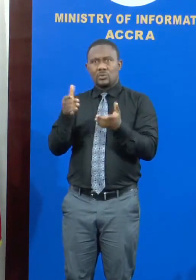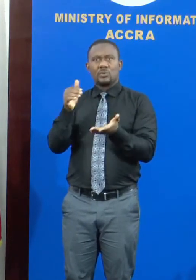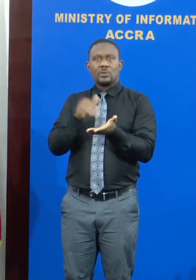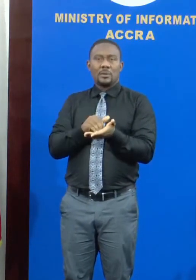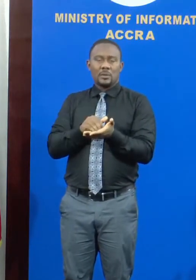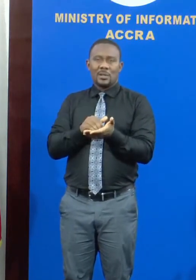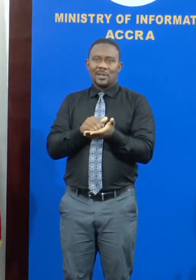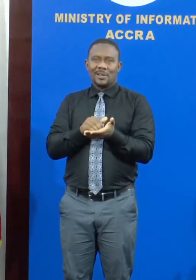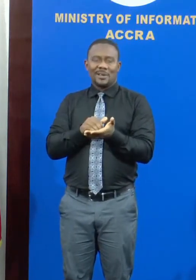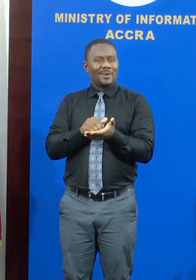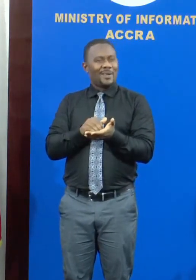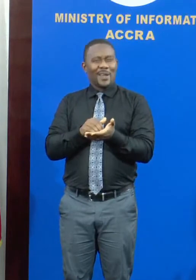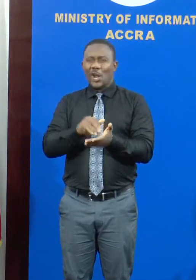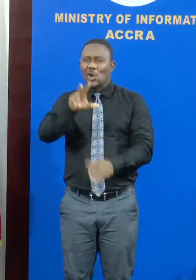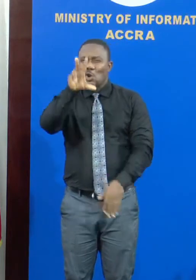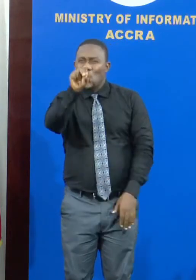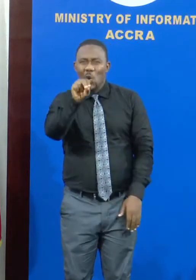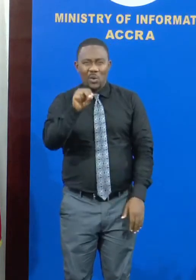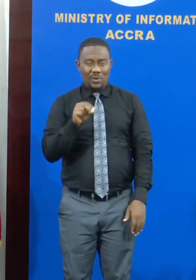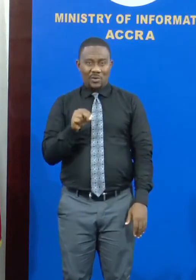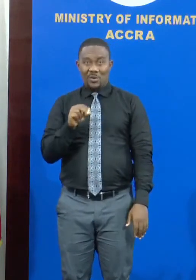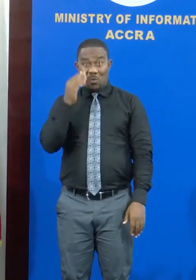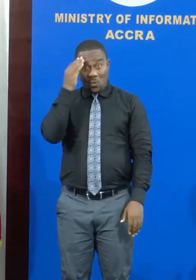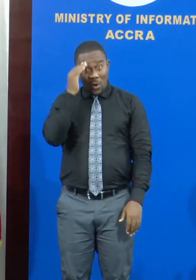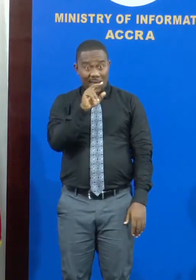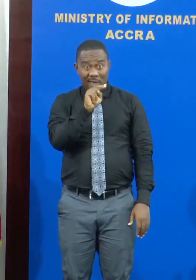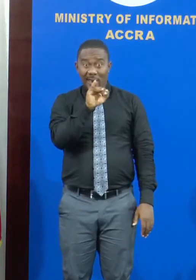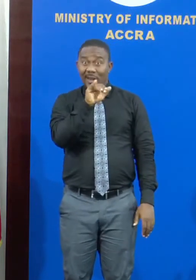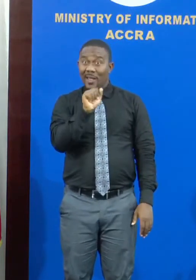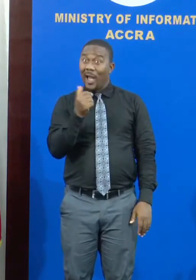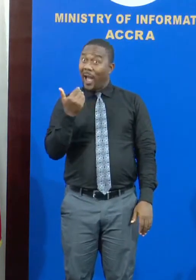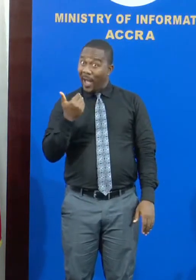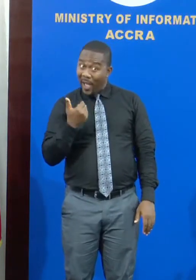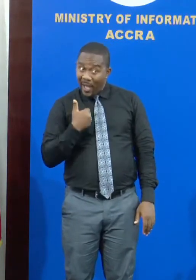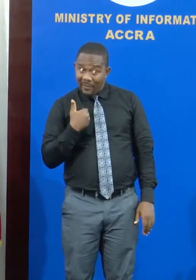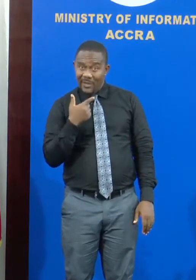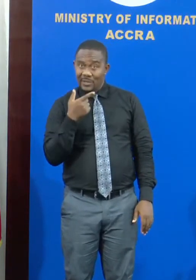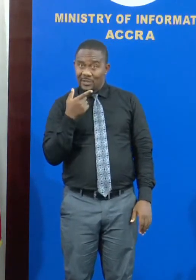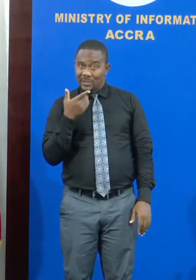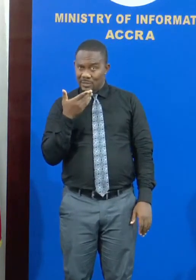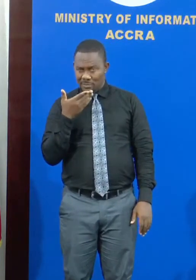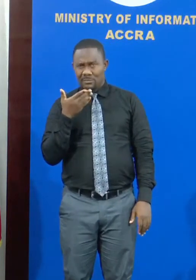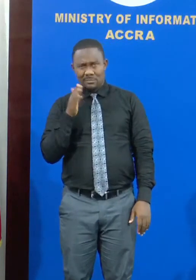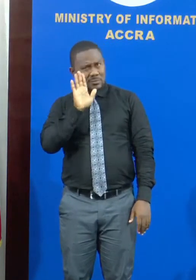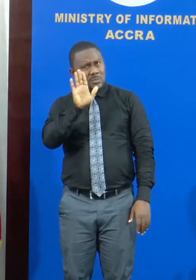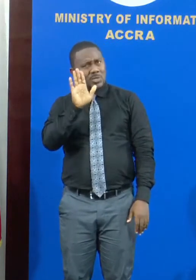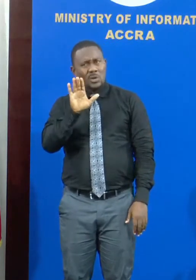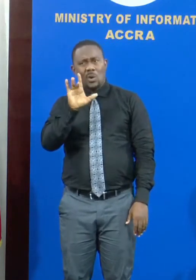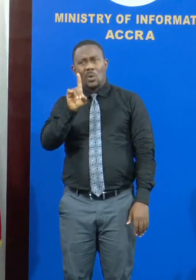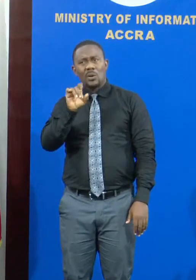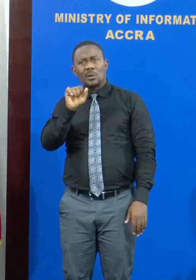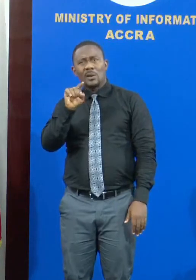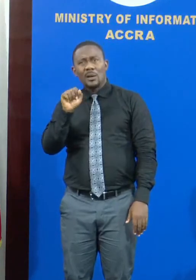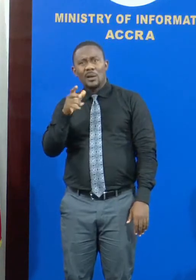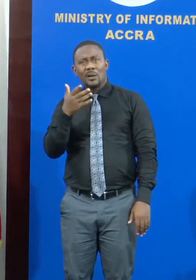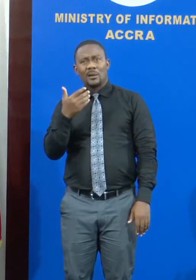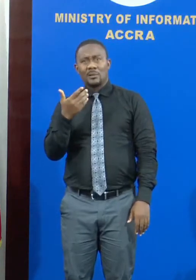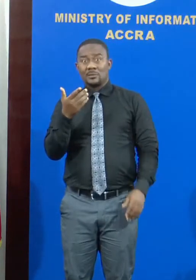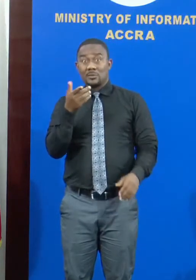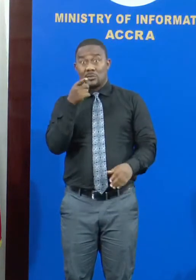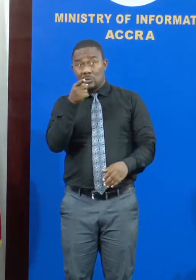is no, because the NIA has a facility for you to renew